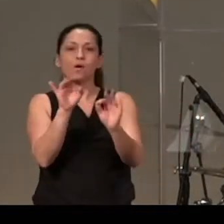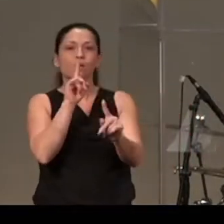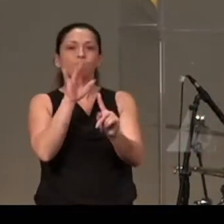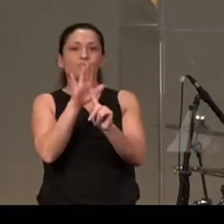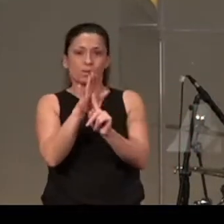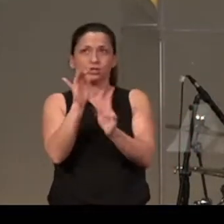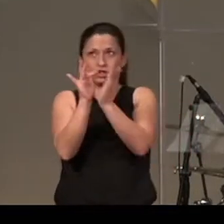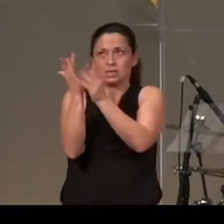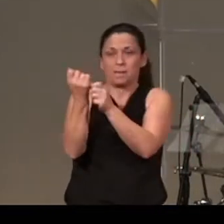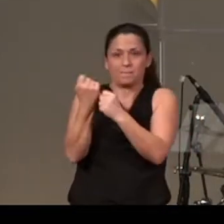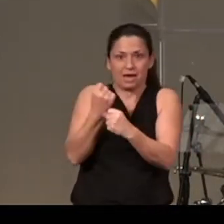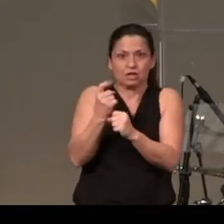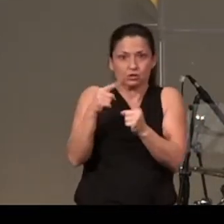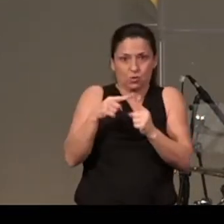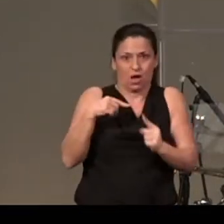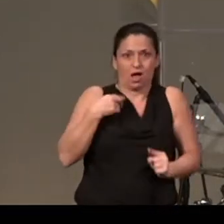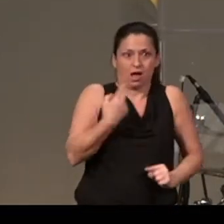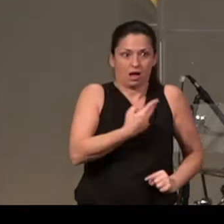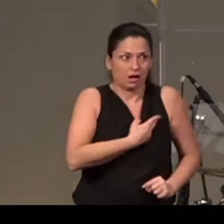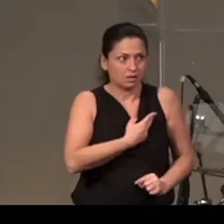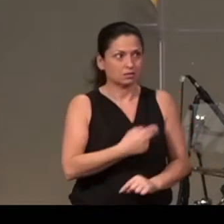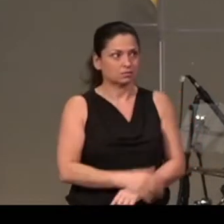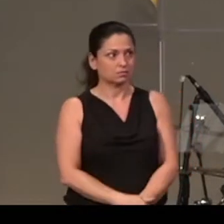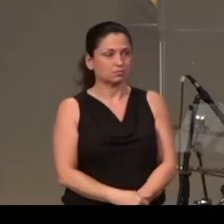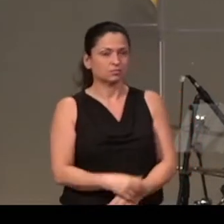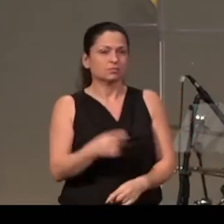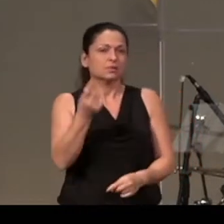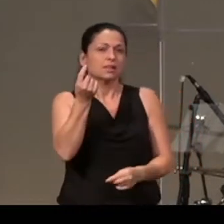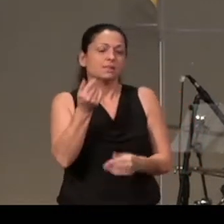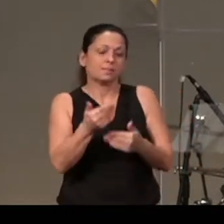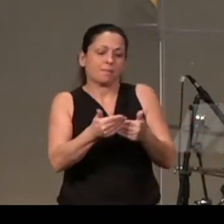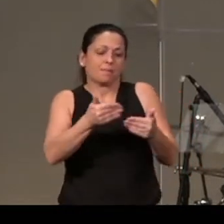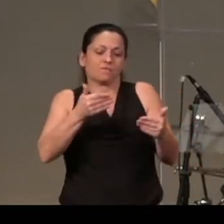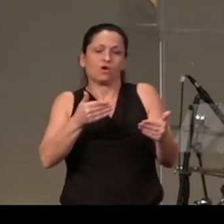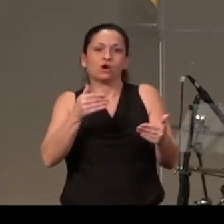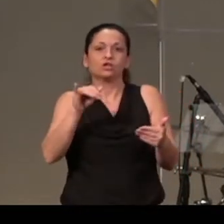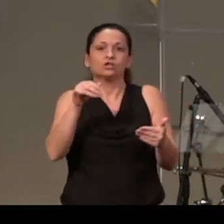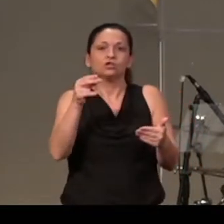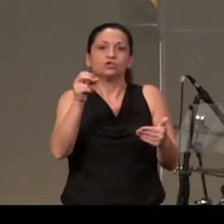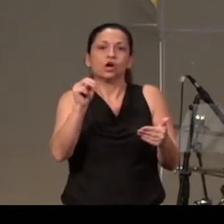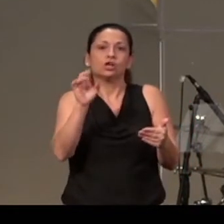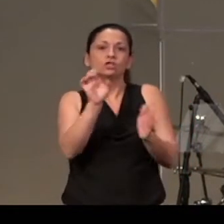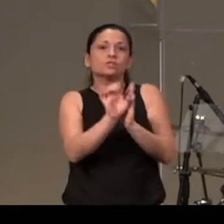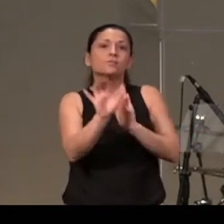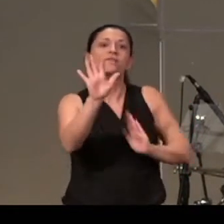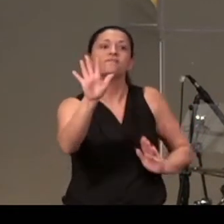us. If we go back in John a couple of chapters to chapter 5,